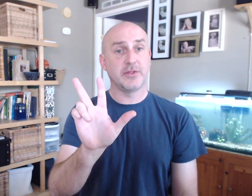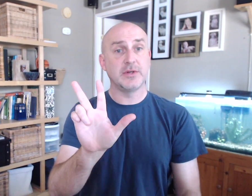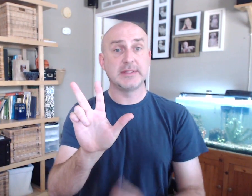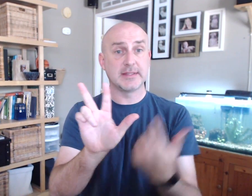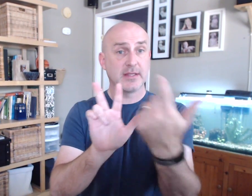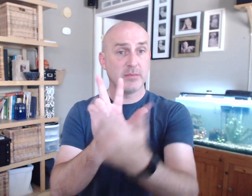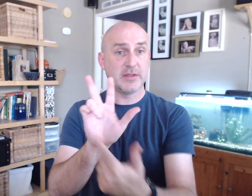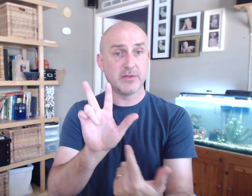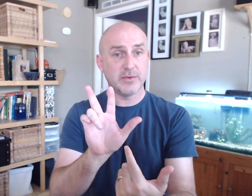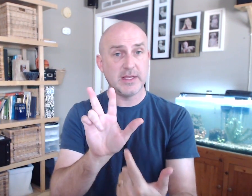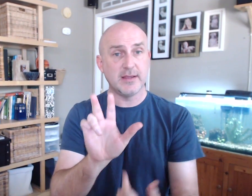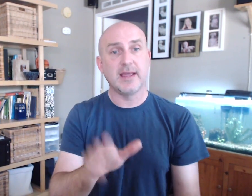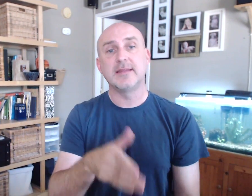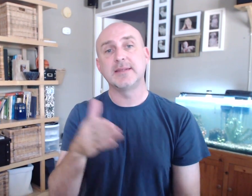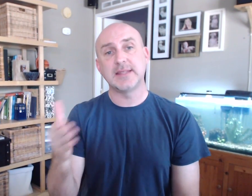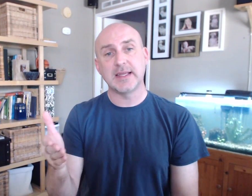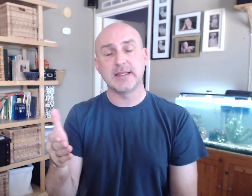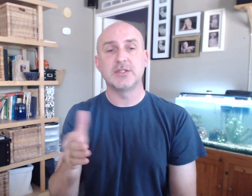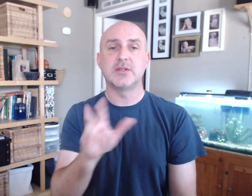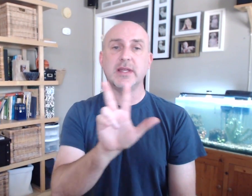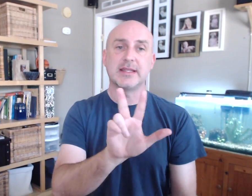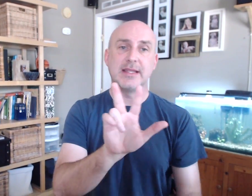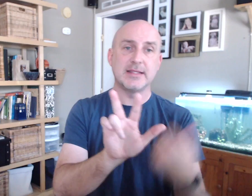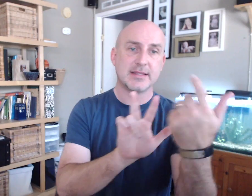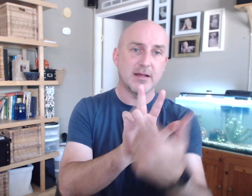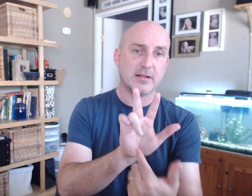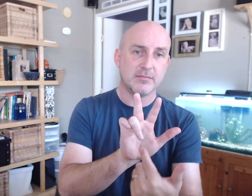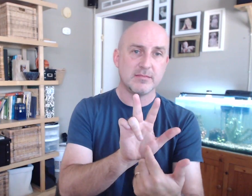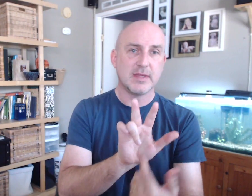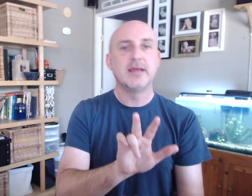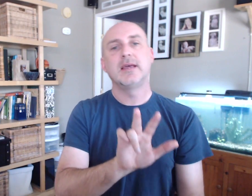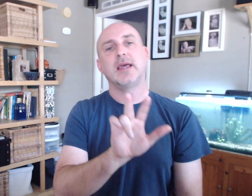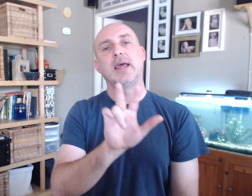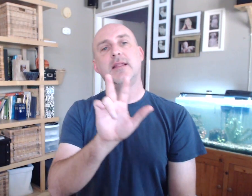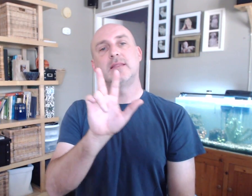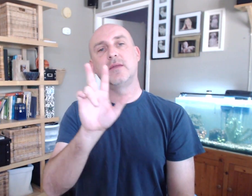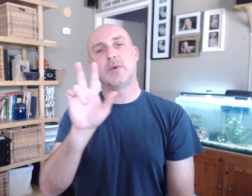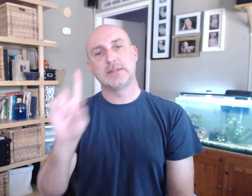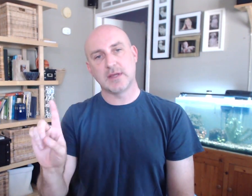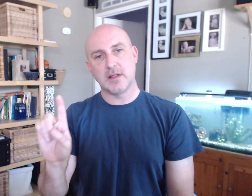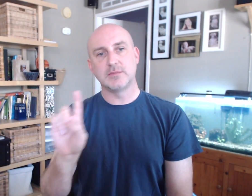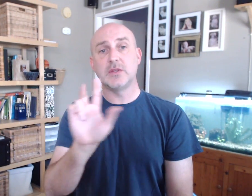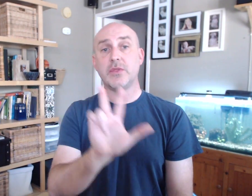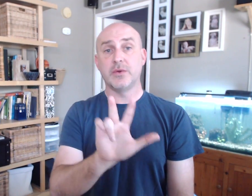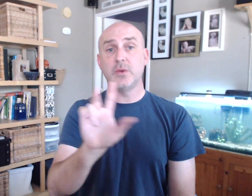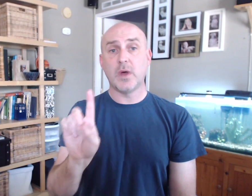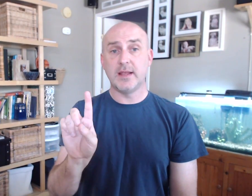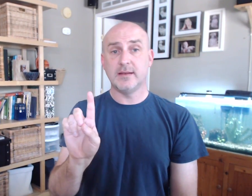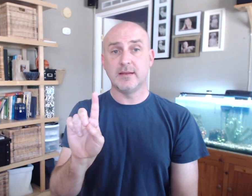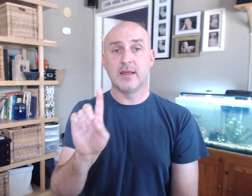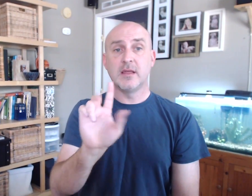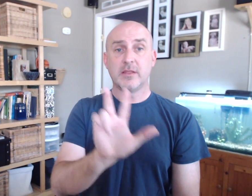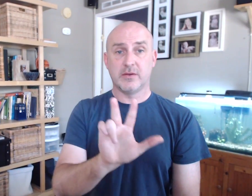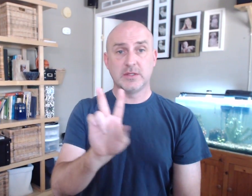30s, it's going to be the 3, and then the second digit. So like the 10s column and the 1s column. So 31,